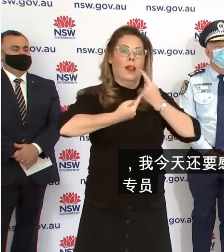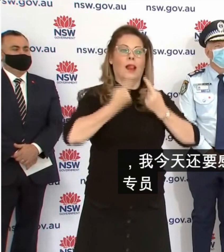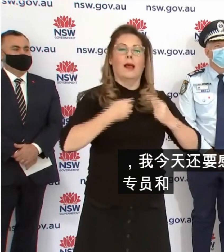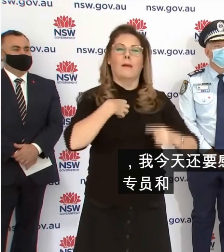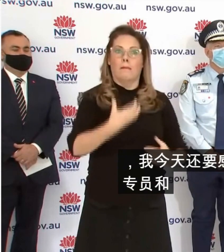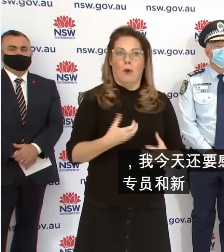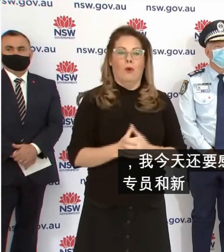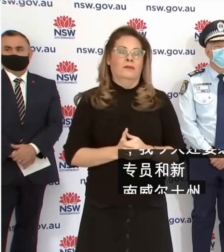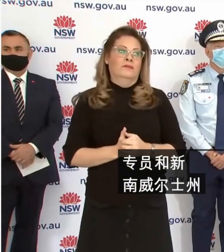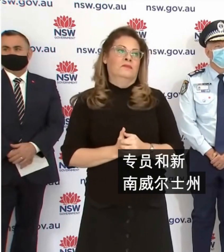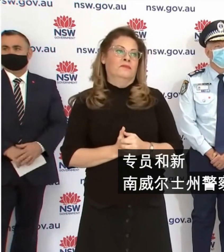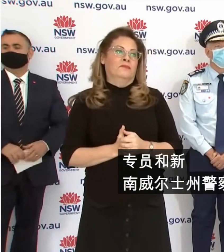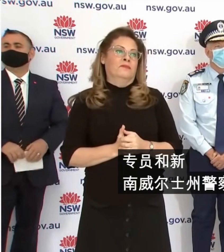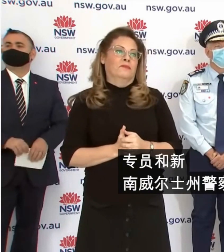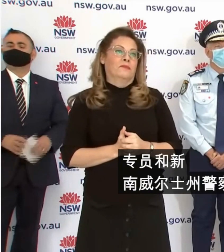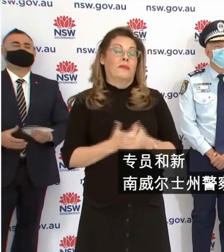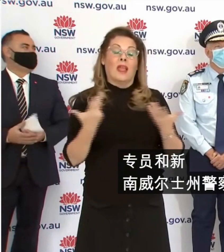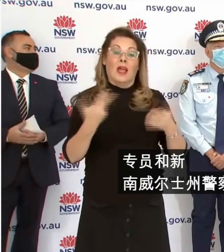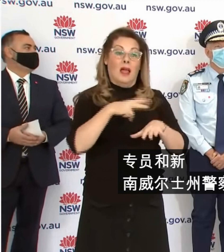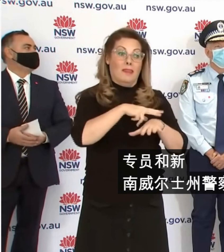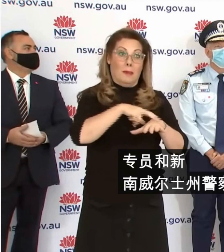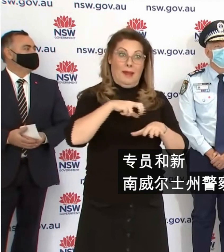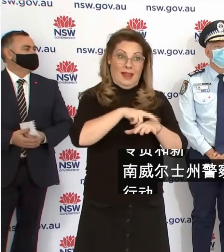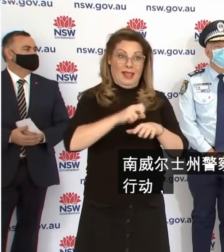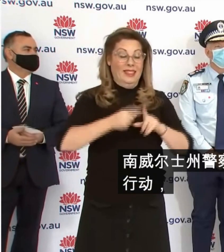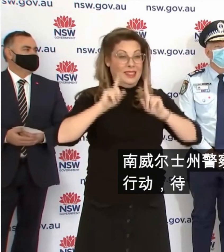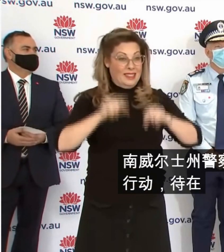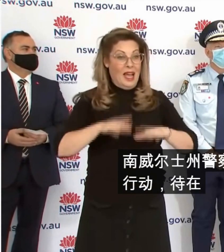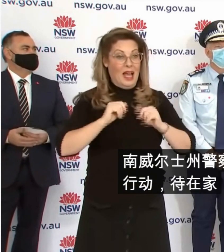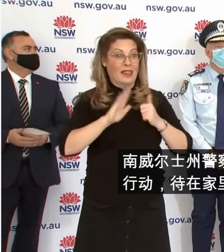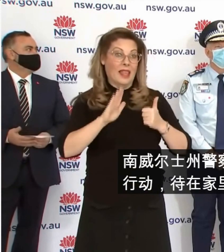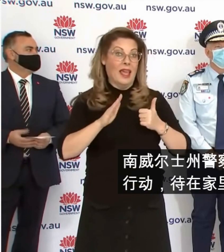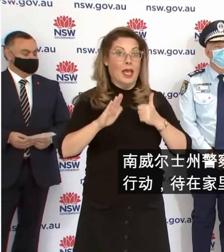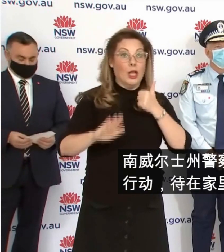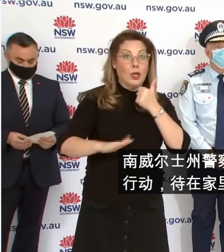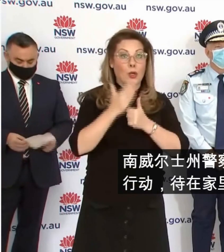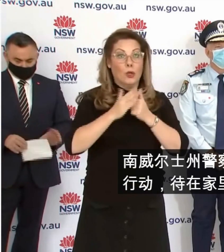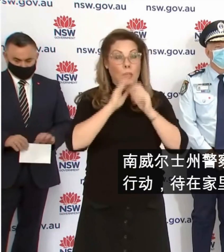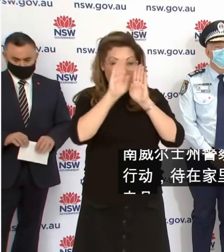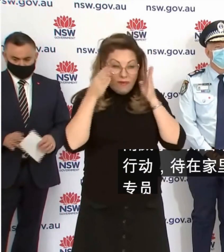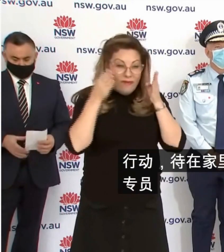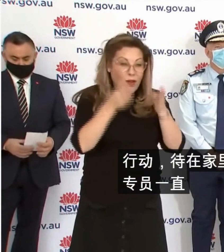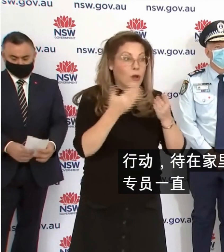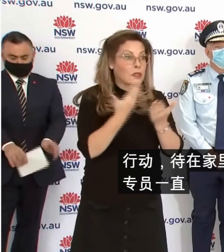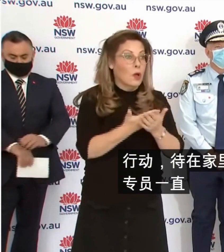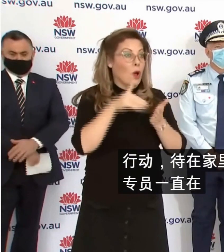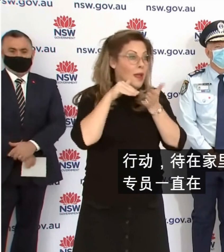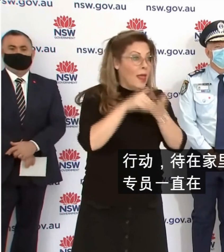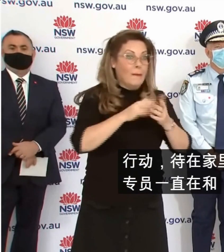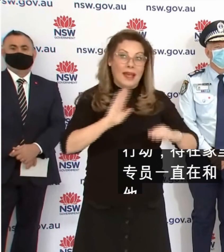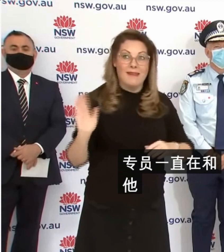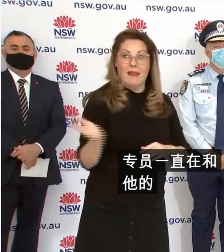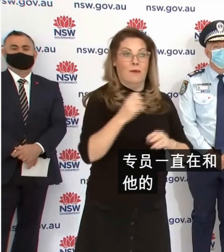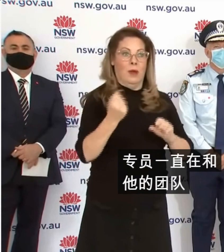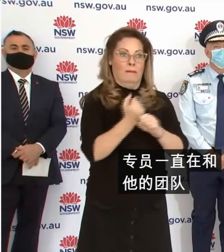today Commissioner Fuller and the New South Wales Police Force start their operation Stay at Home. Commissioner Fuller has been working